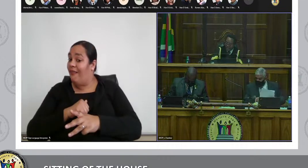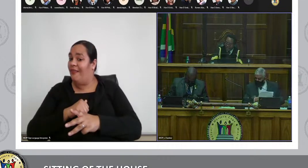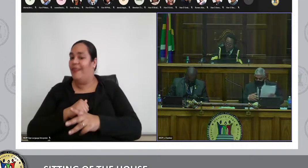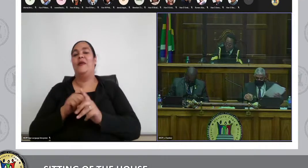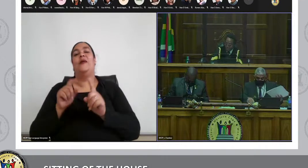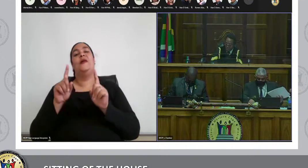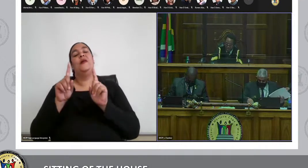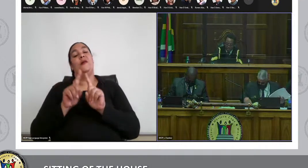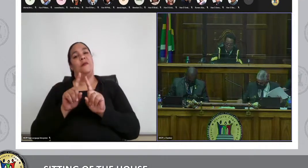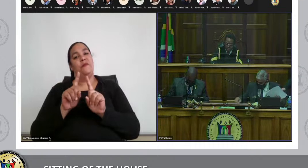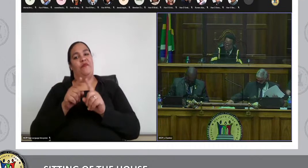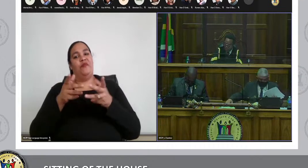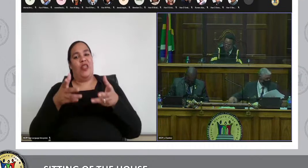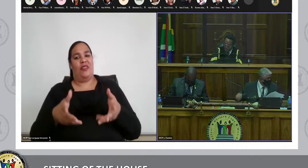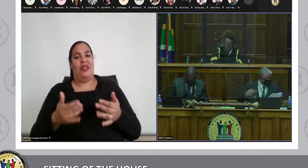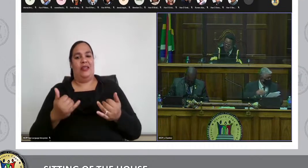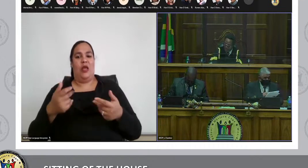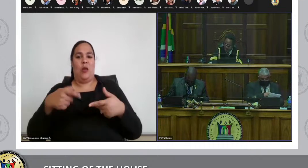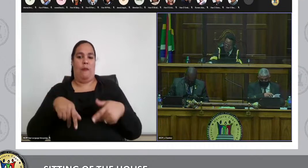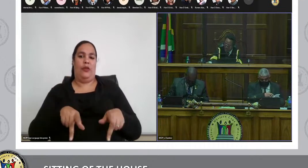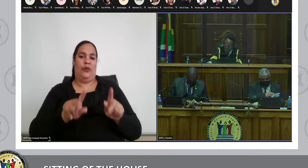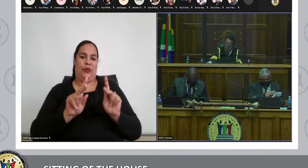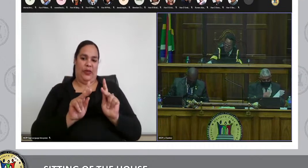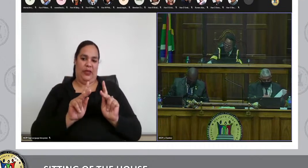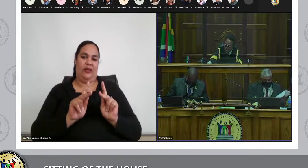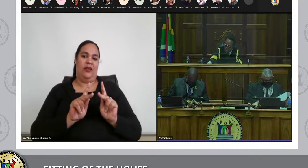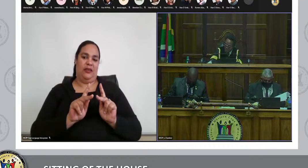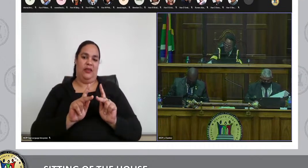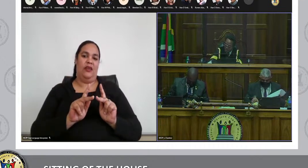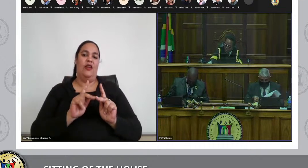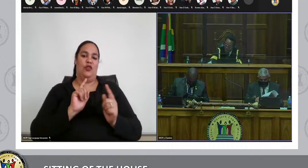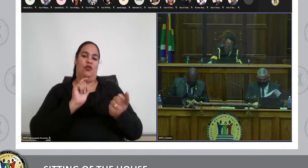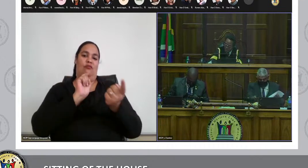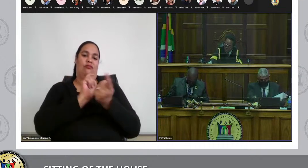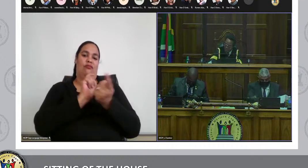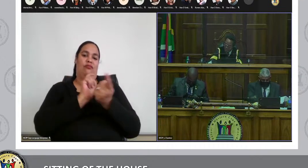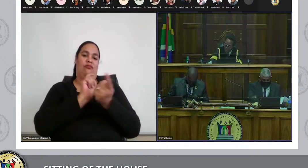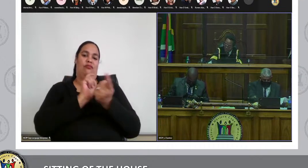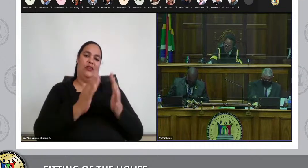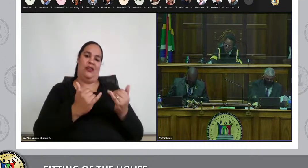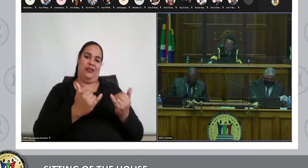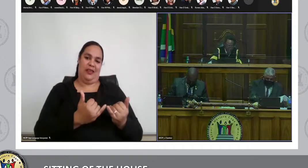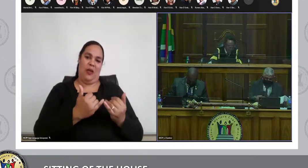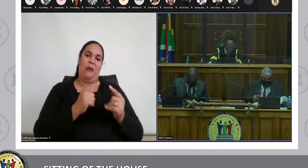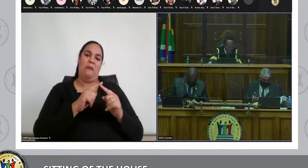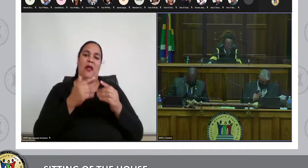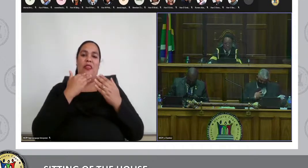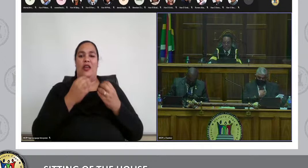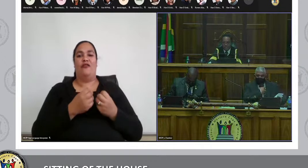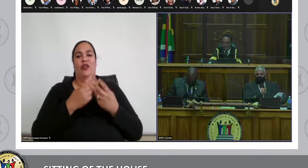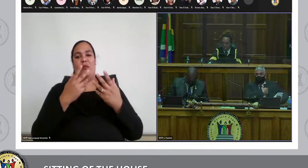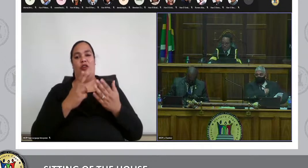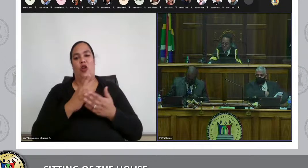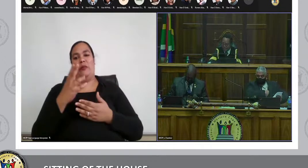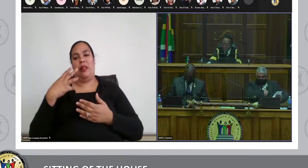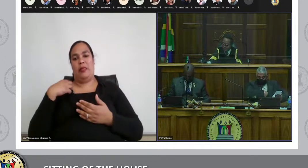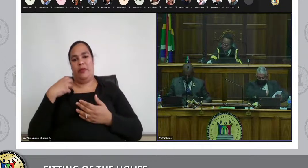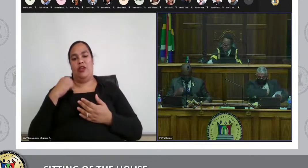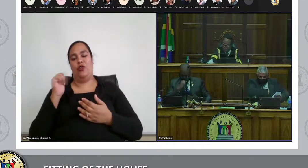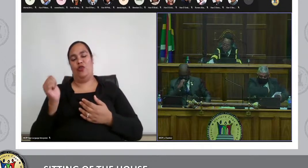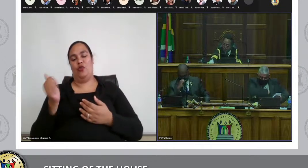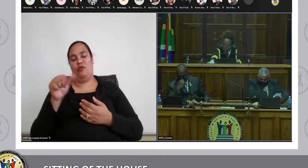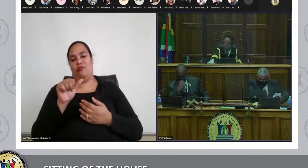And this is now the opportunity to address the House. Thank you, Honorable Minister. It's now your